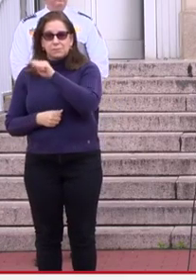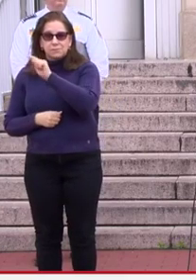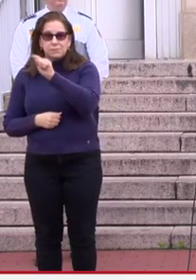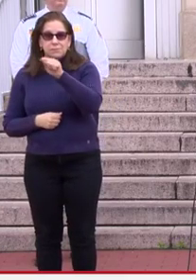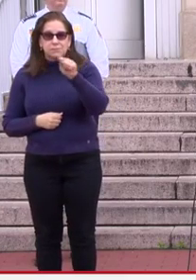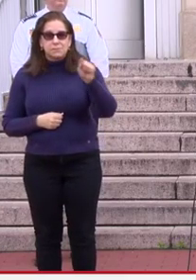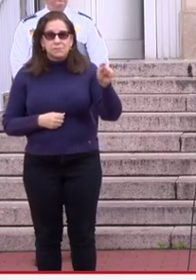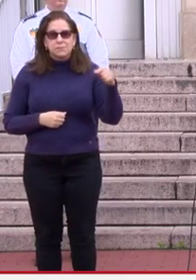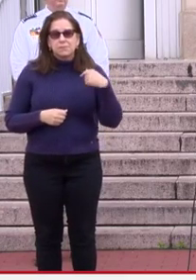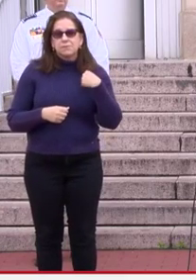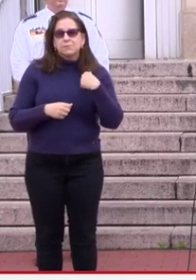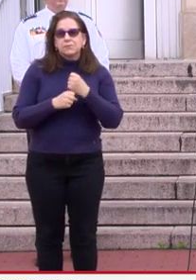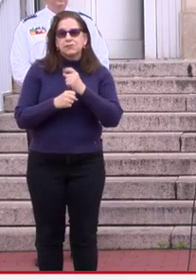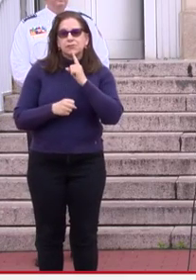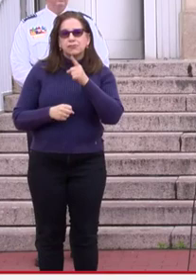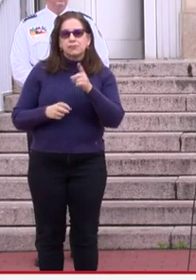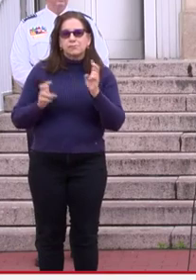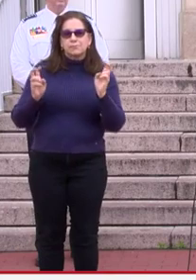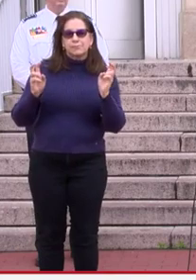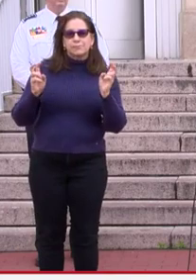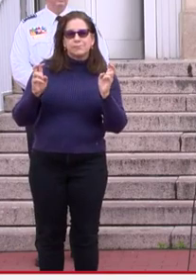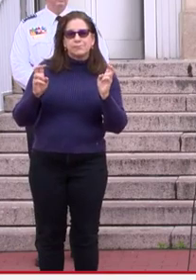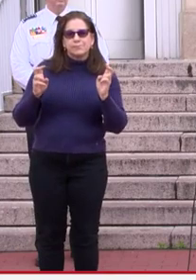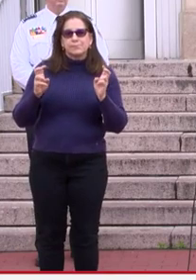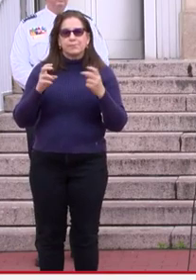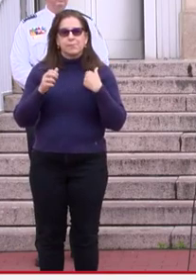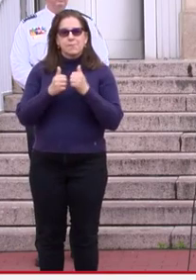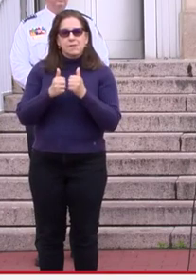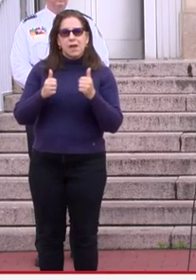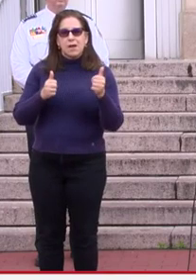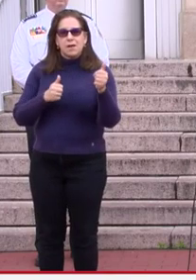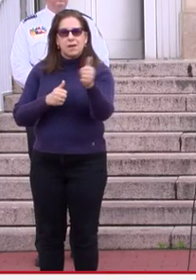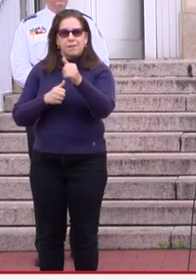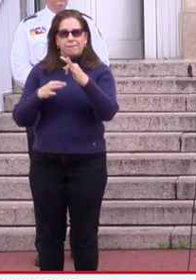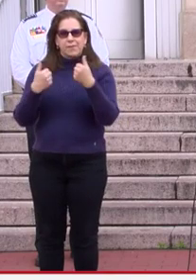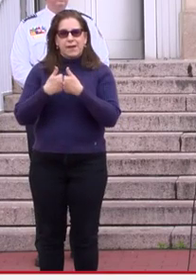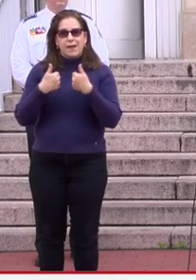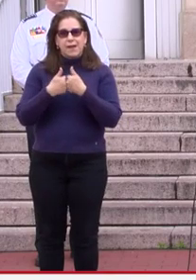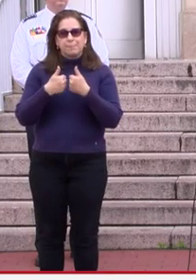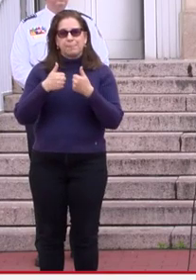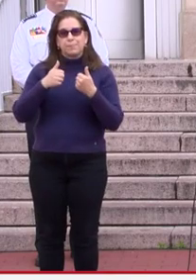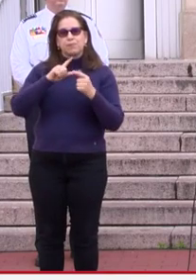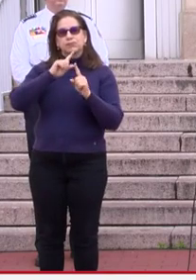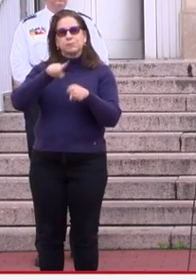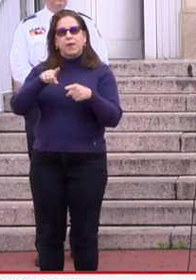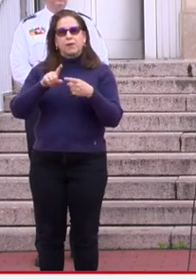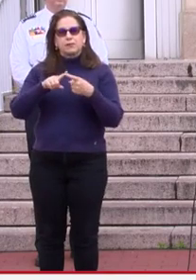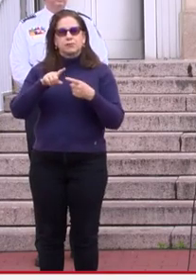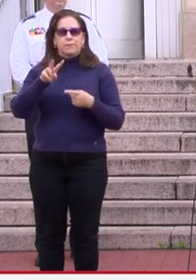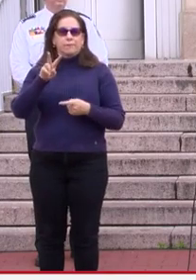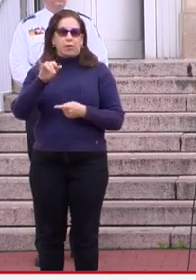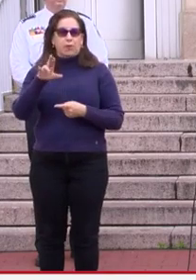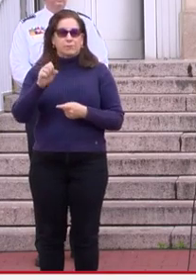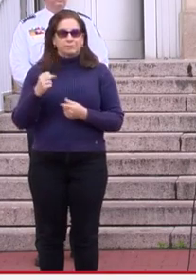ahead of the COVID-19 response under the mayor's leadership. And with that, I will turn it over to Mayor Bowser. Thank